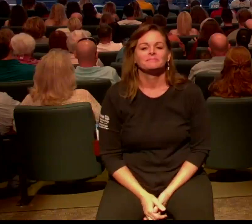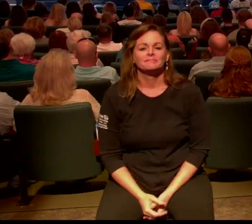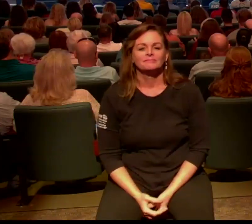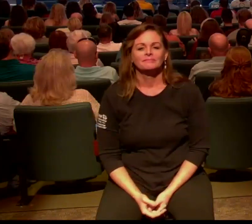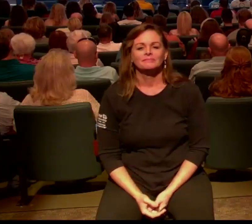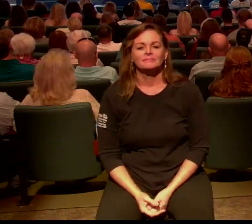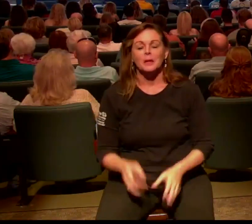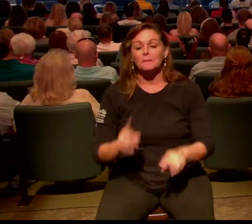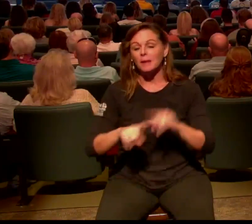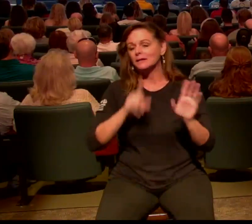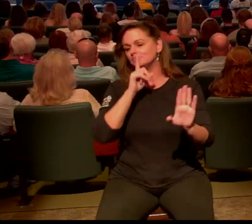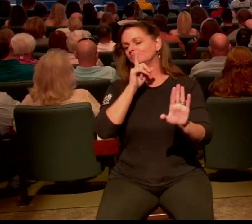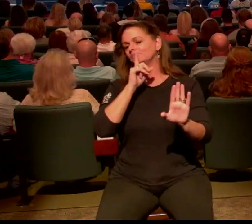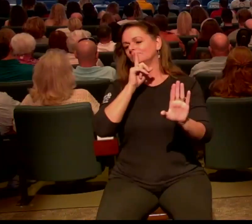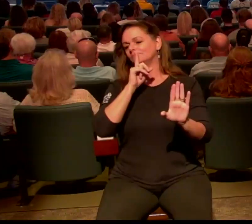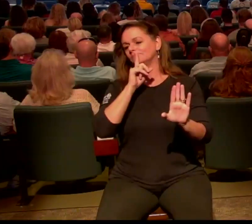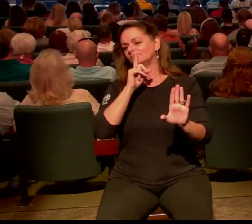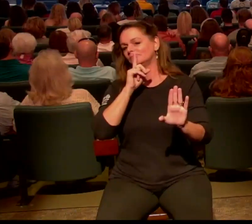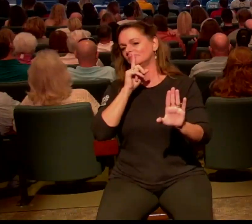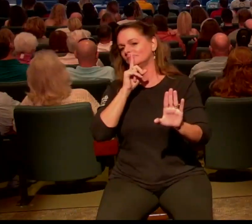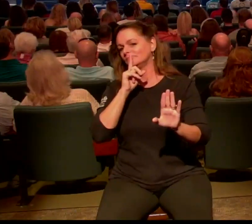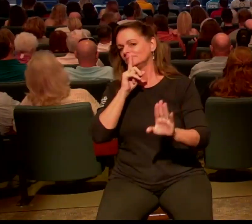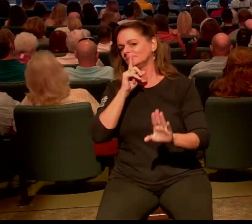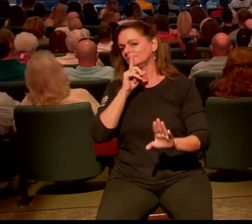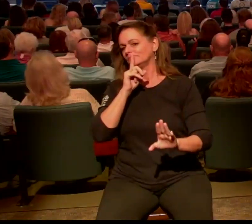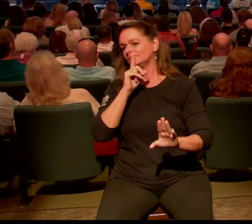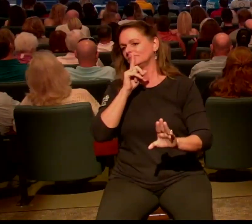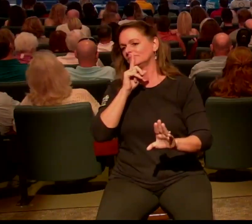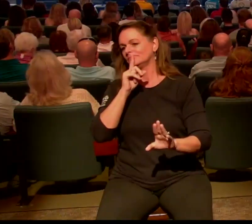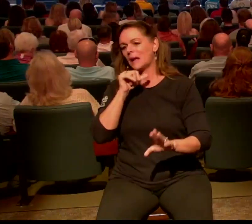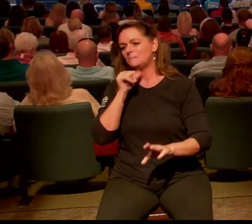But before I share this with you,